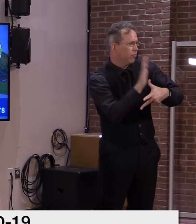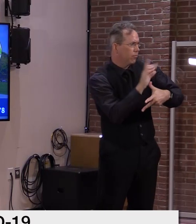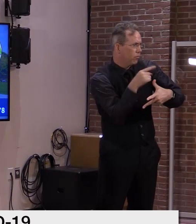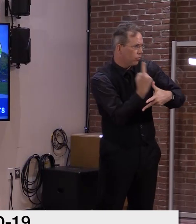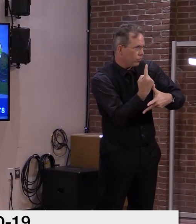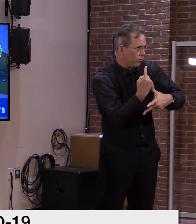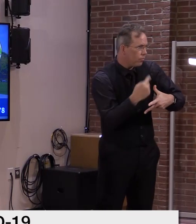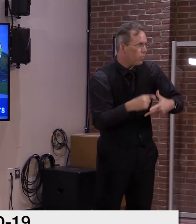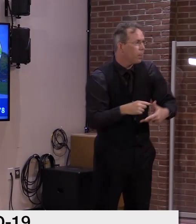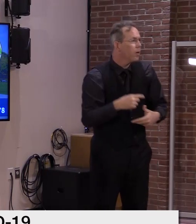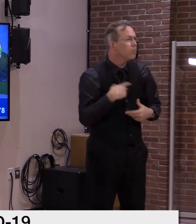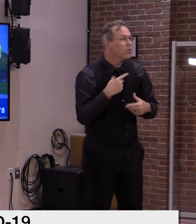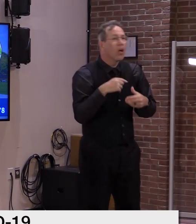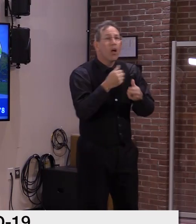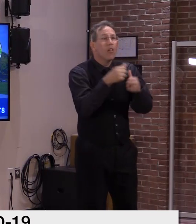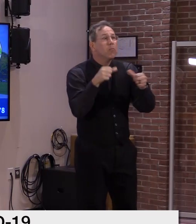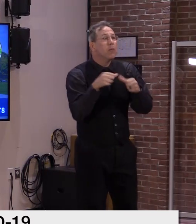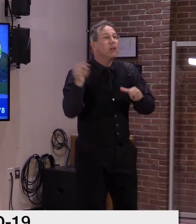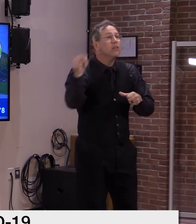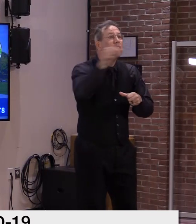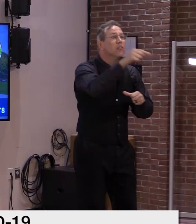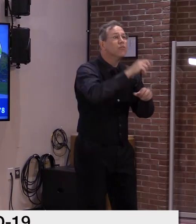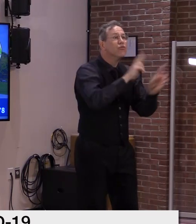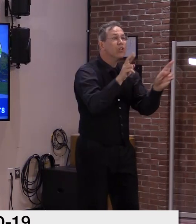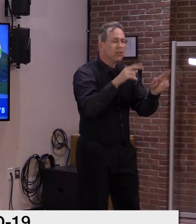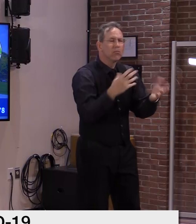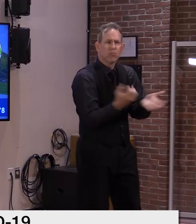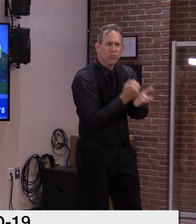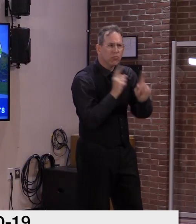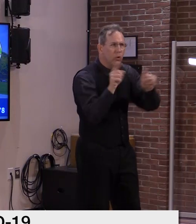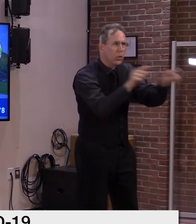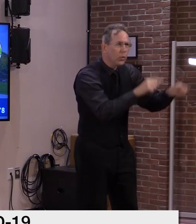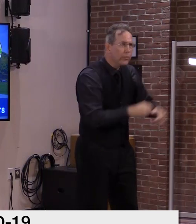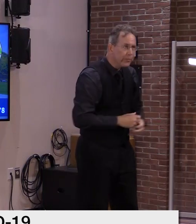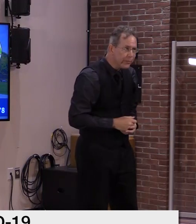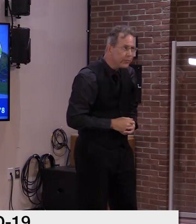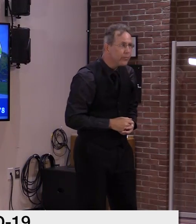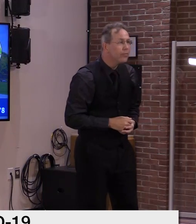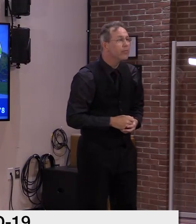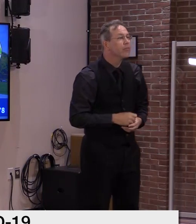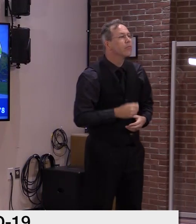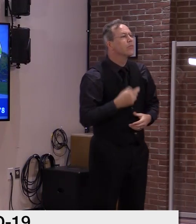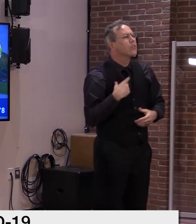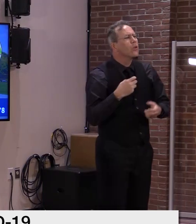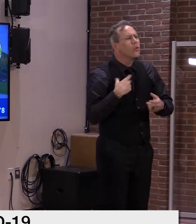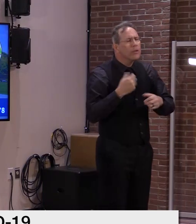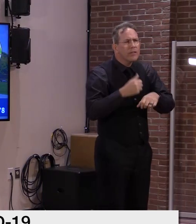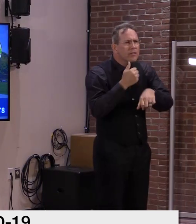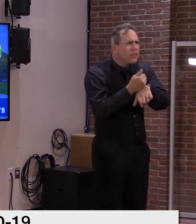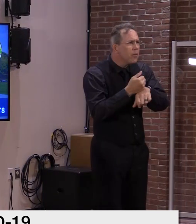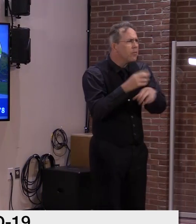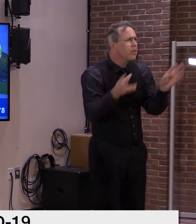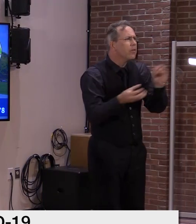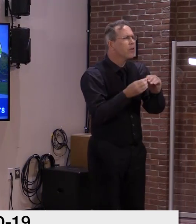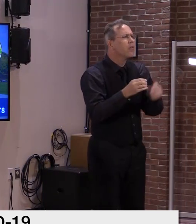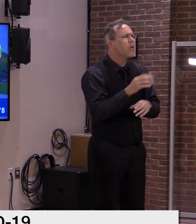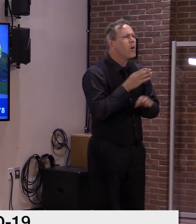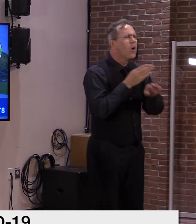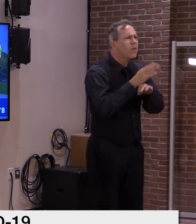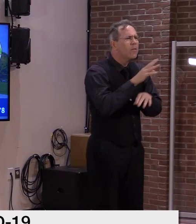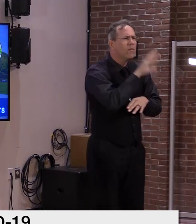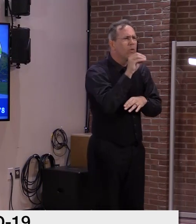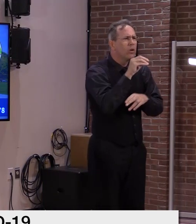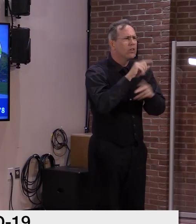the process of being scheduled at more than 40 schools across the state. The schedule for school-based sites